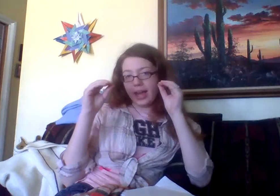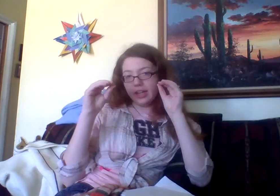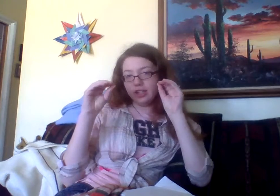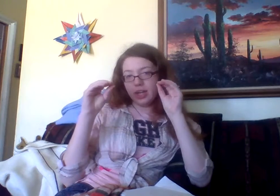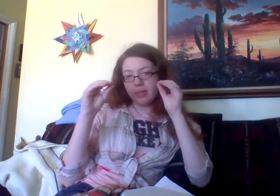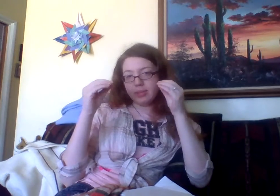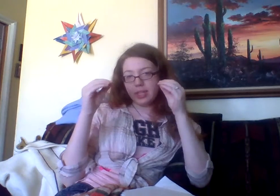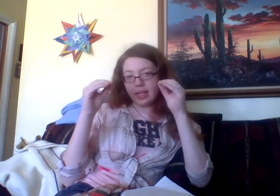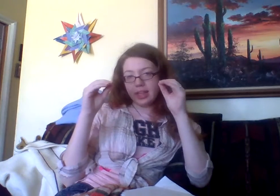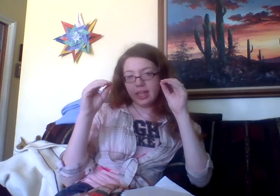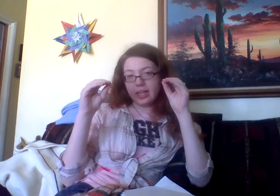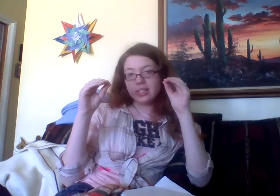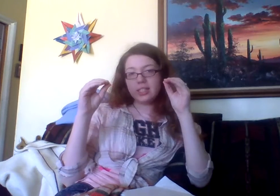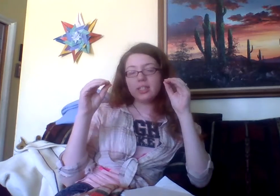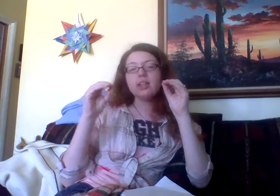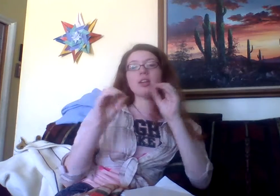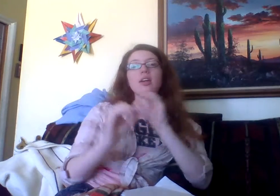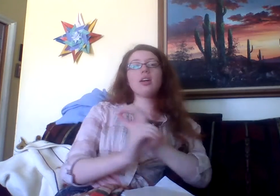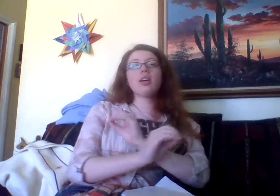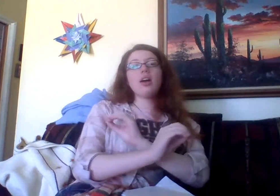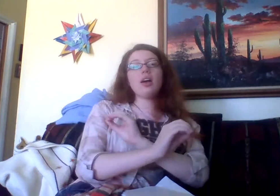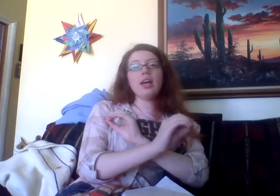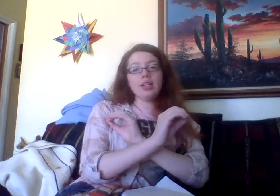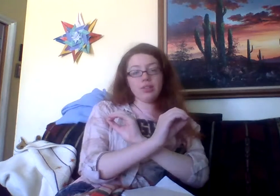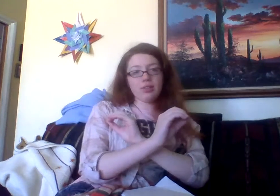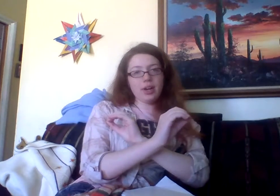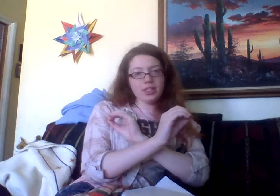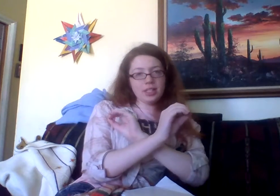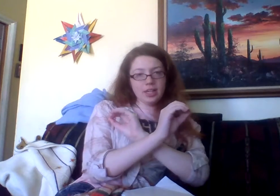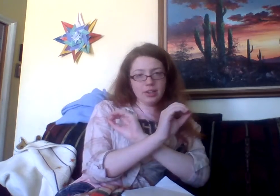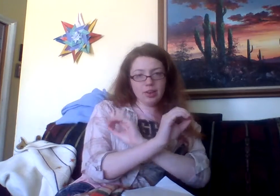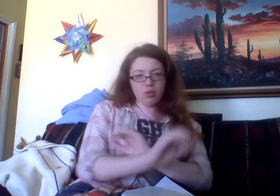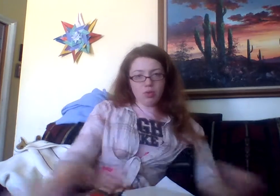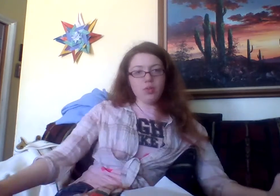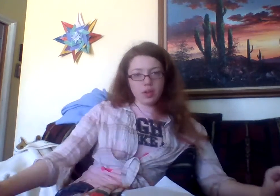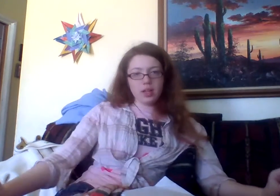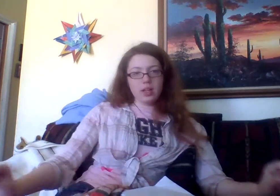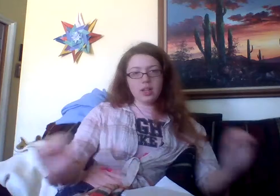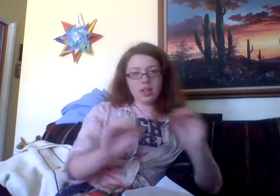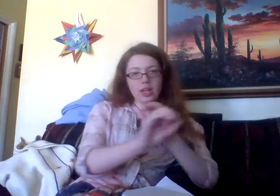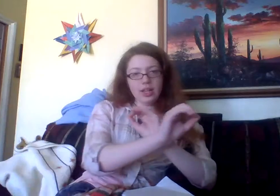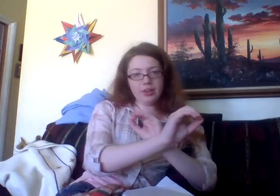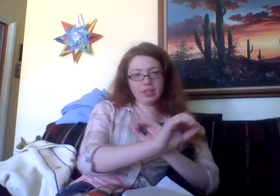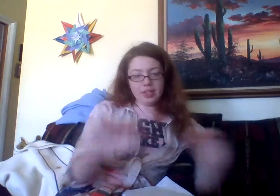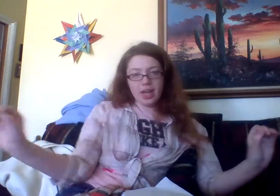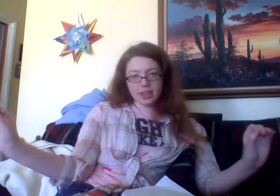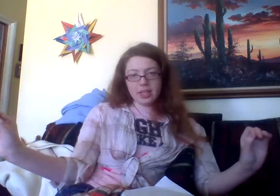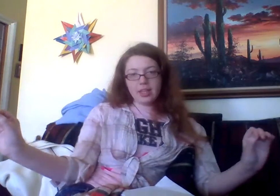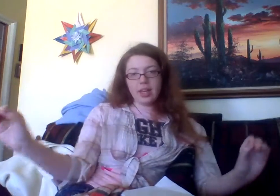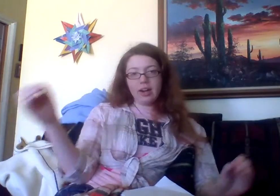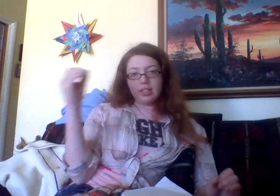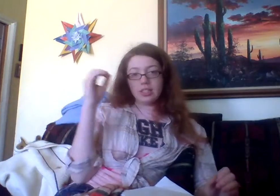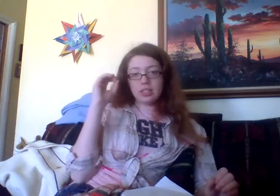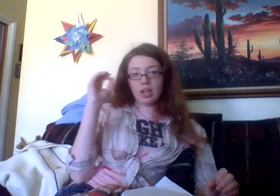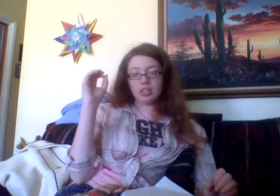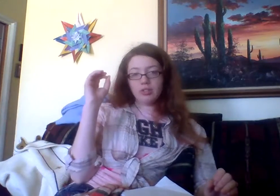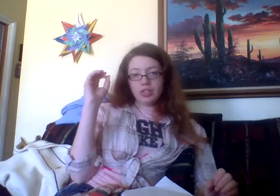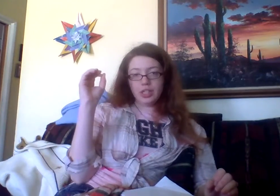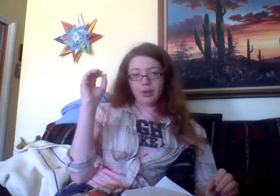hand shapes like this, and you'll cross it, and you go, there's nothing there, because this is also